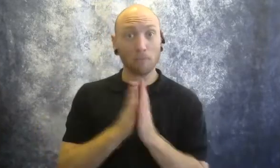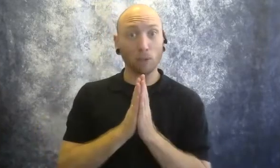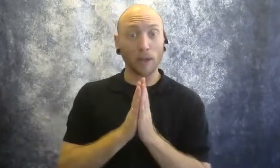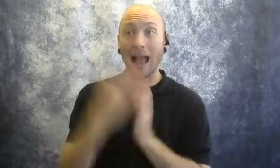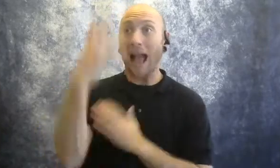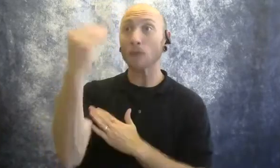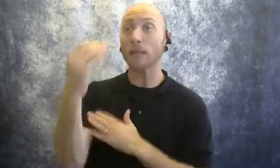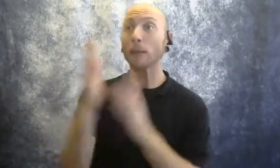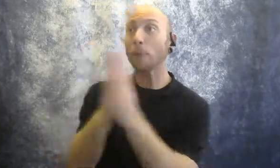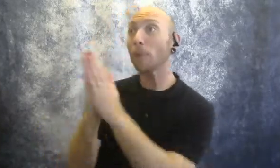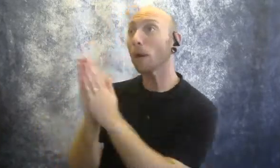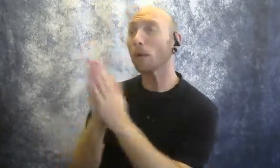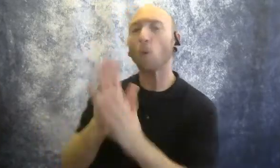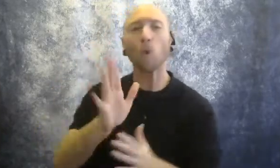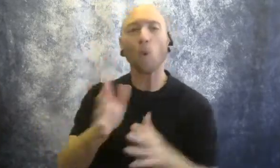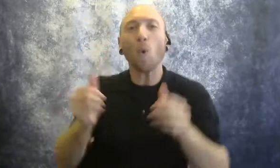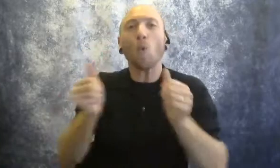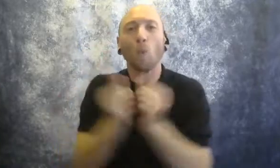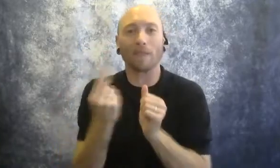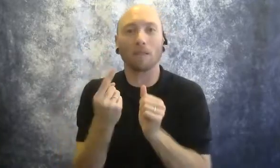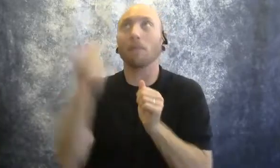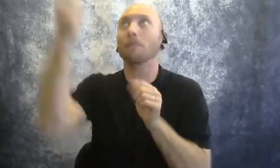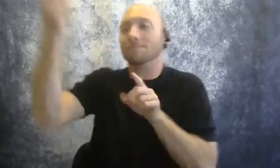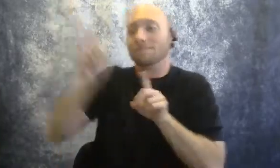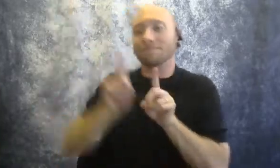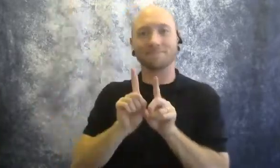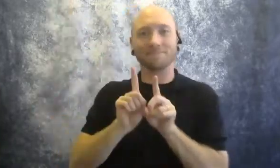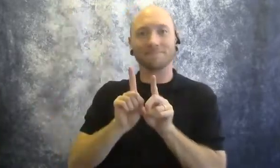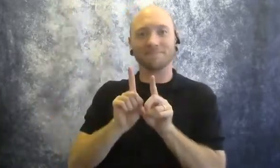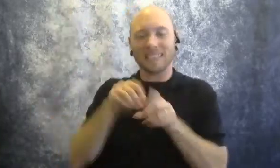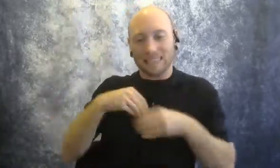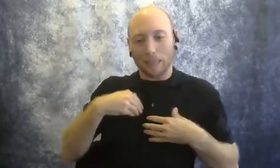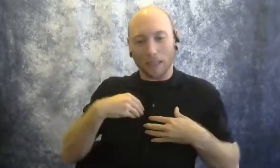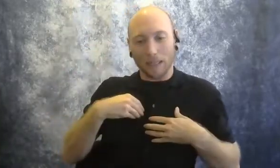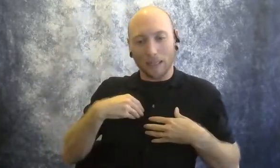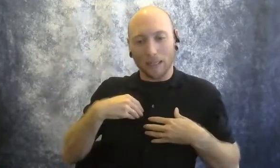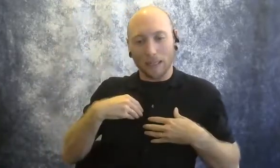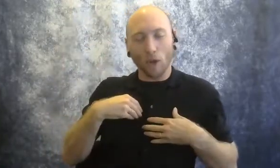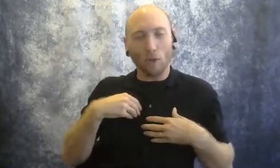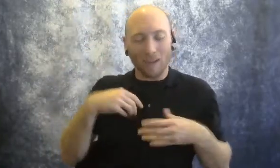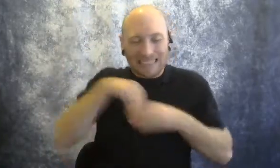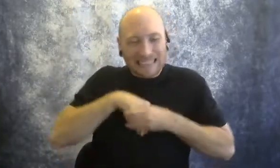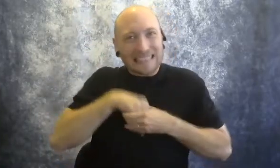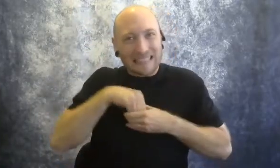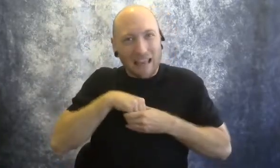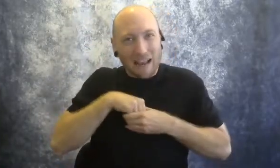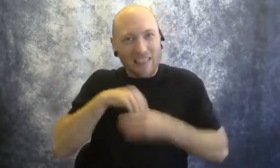outside of me anymore. I don't pray to anything outside of me. I pray with something that's within me, you know, that